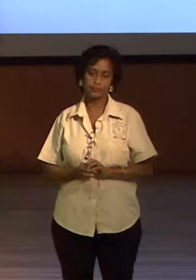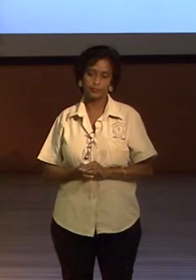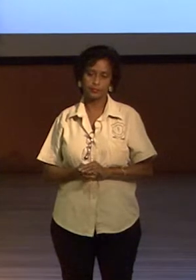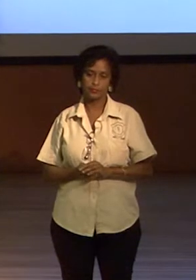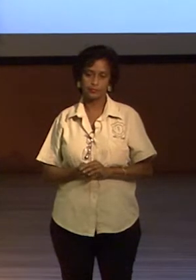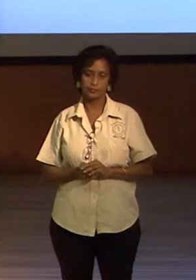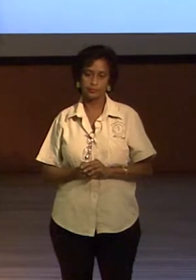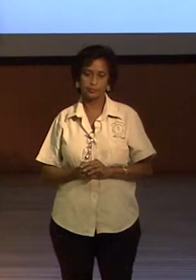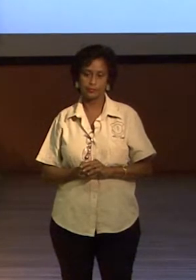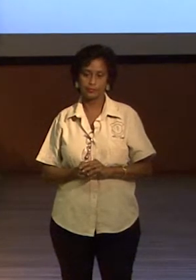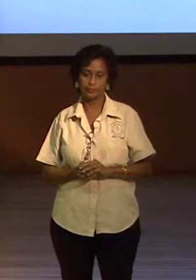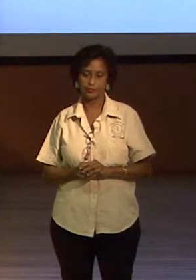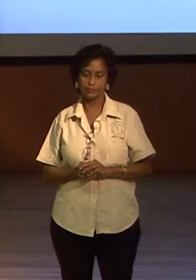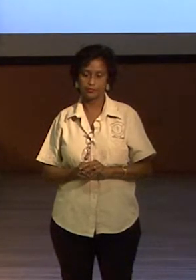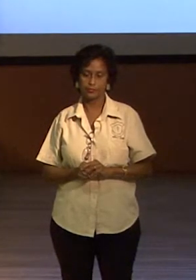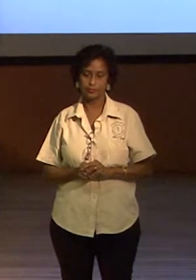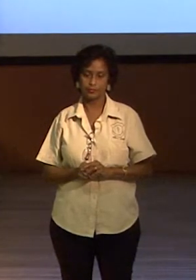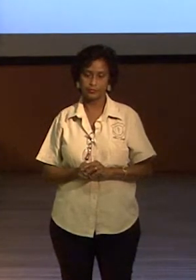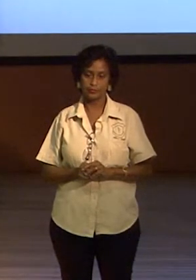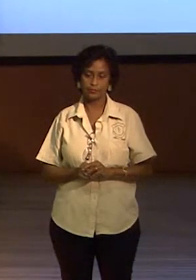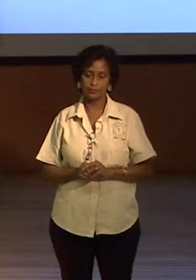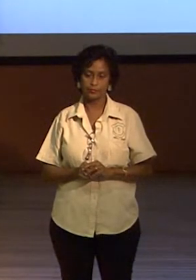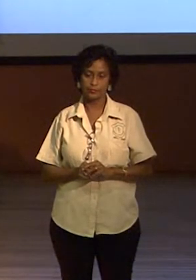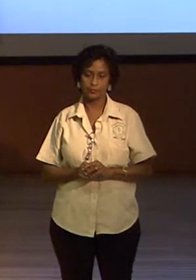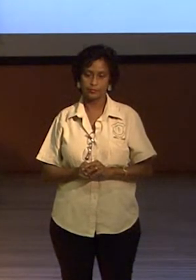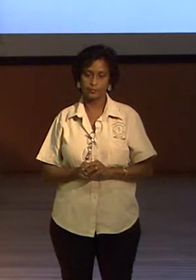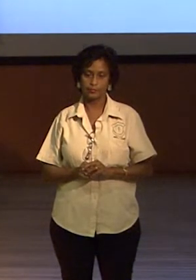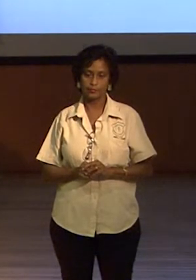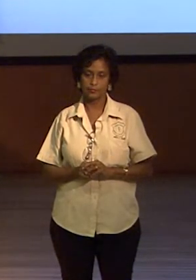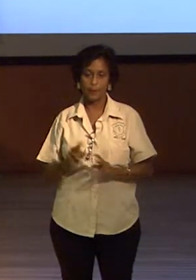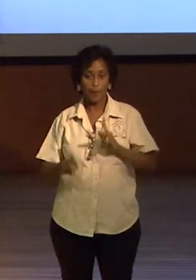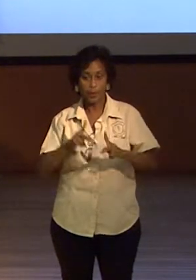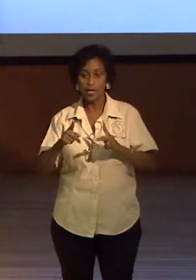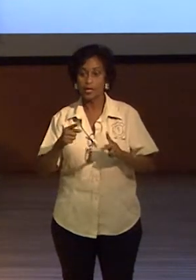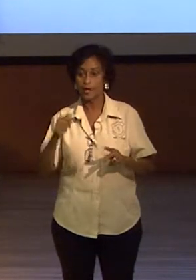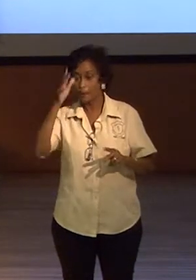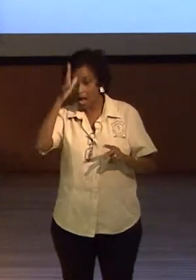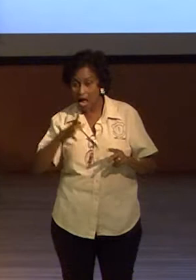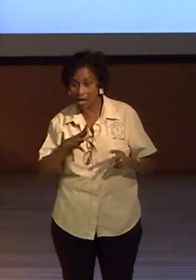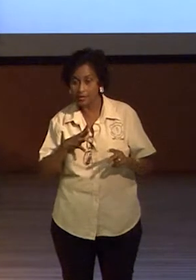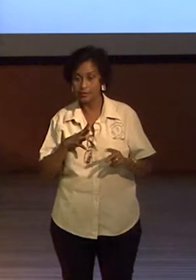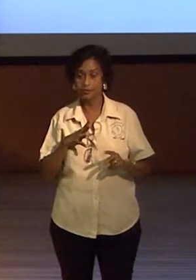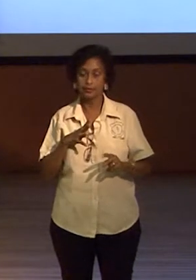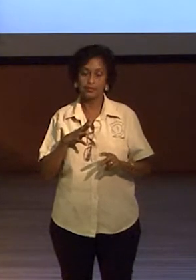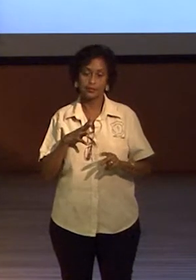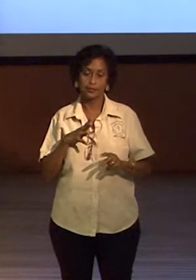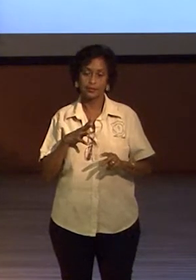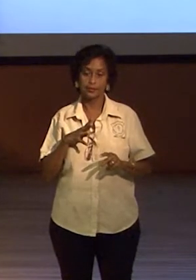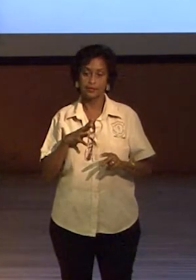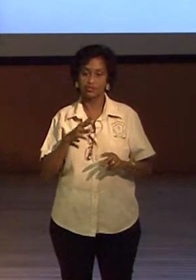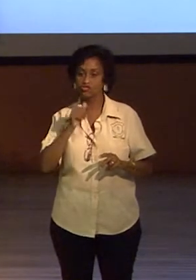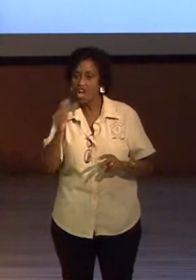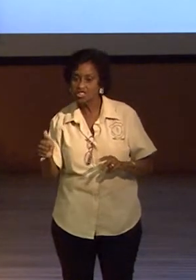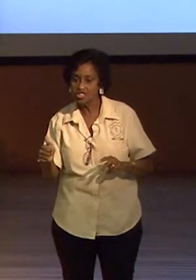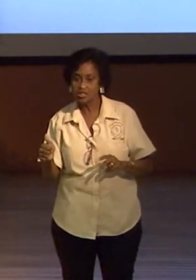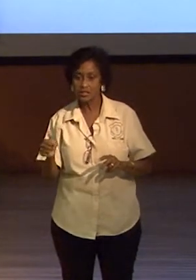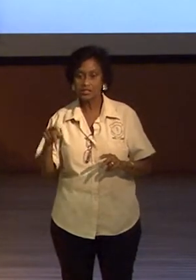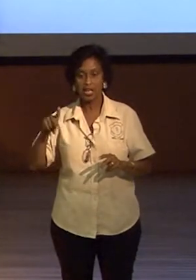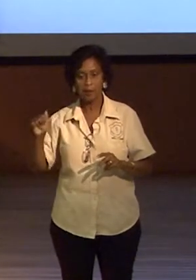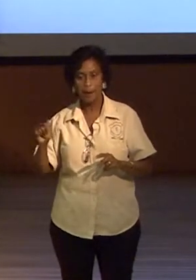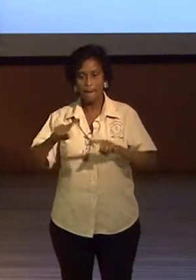disability, they described them as going from not disabled or not even able-bodied, but being too